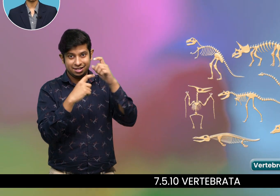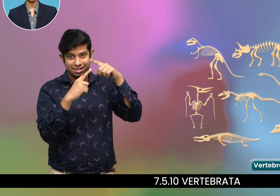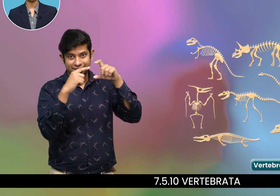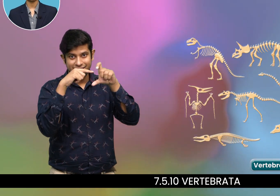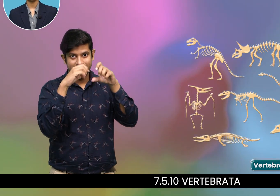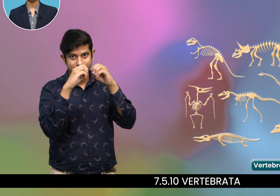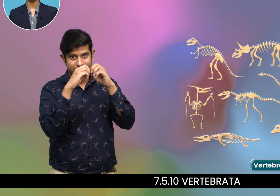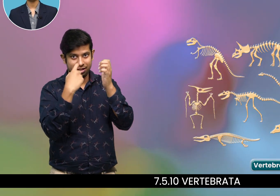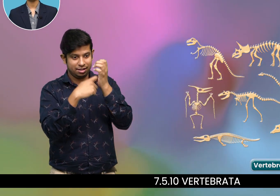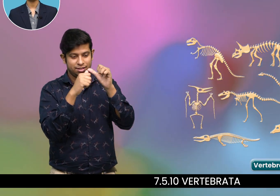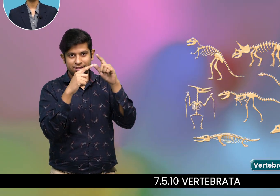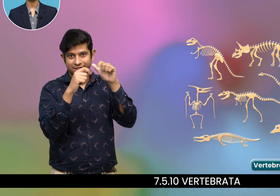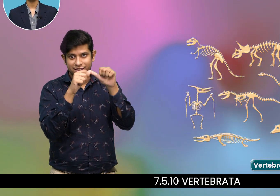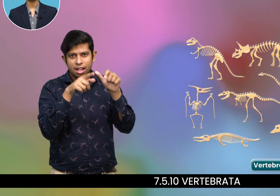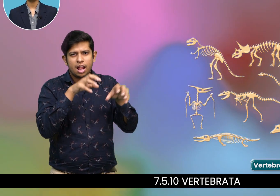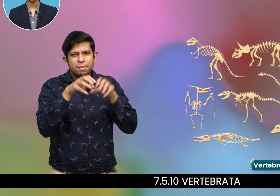Vertebrata.